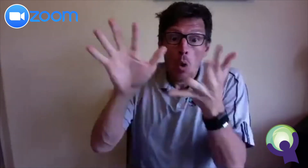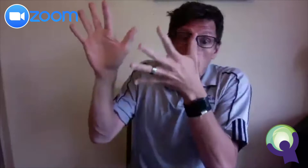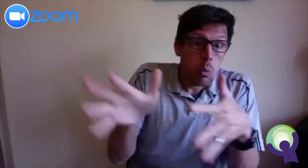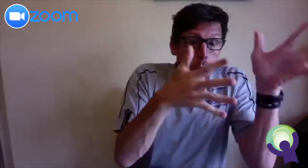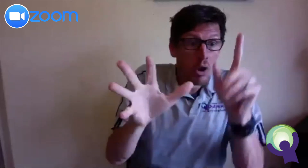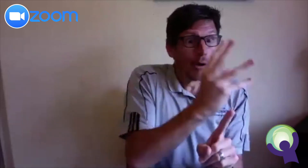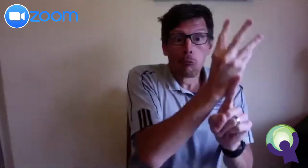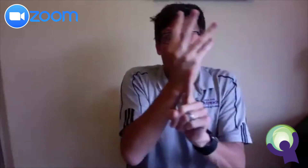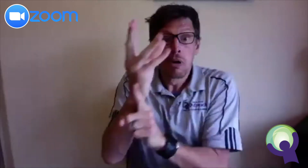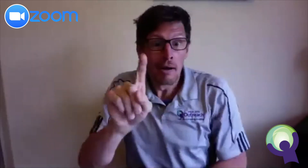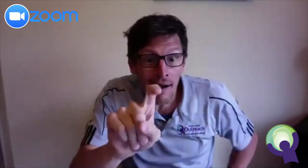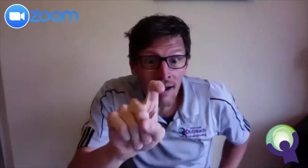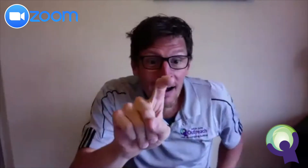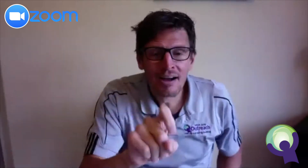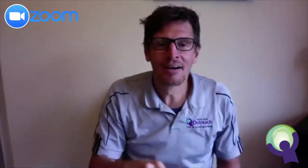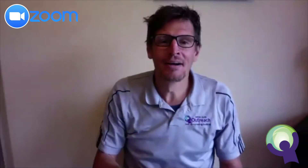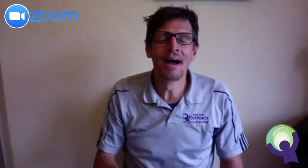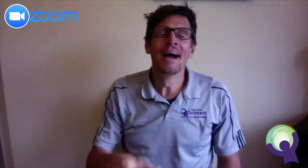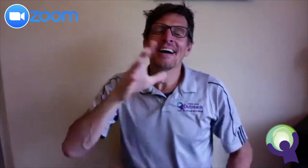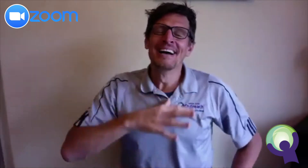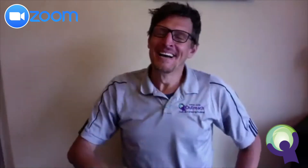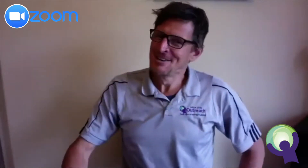Marv. Follow me.